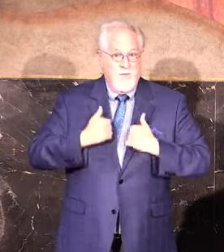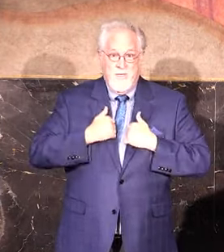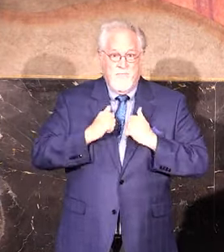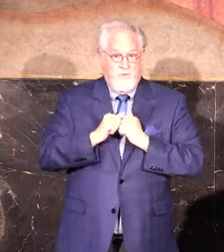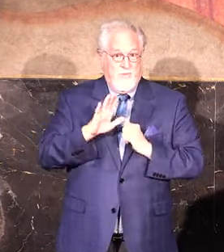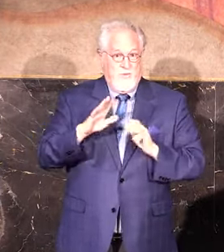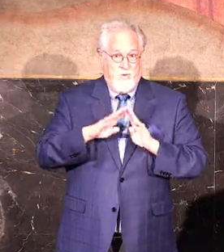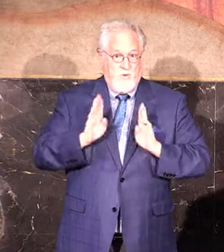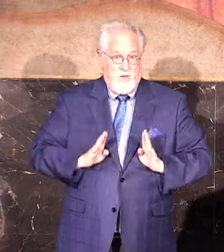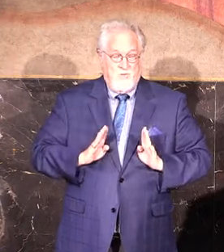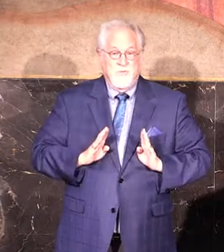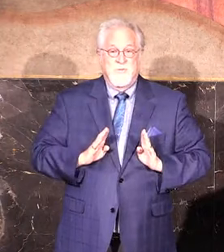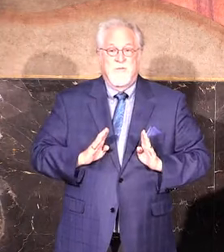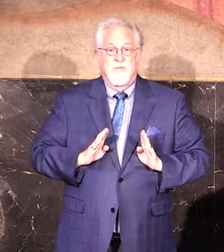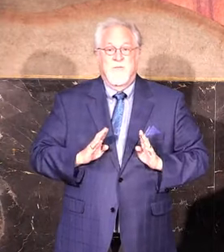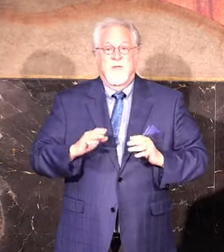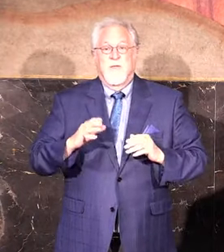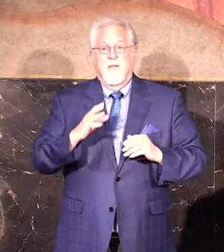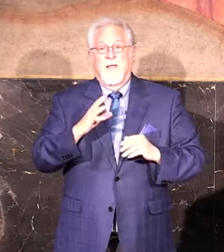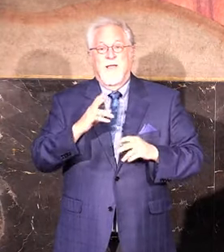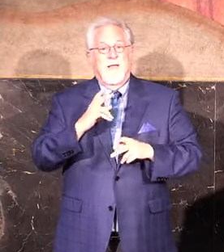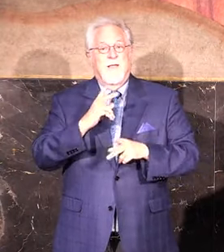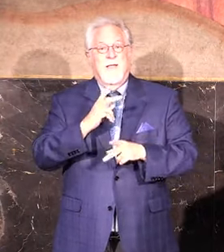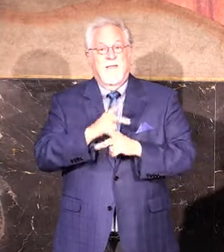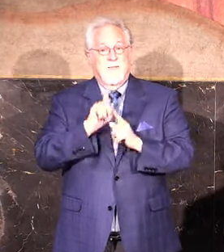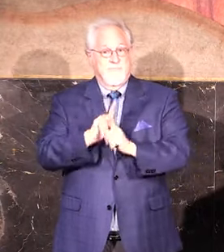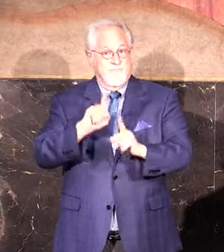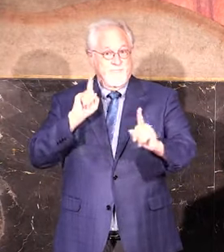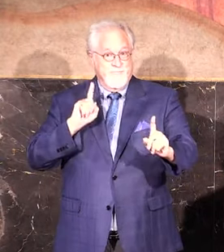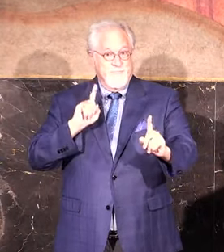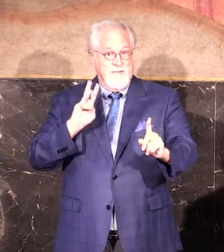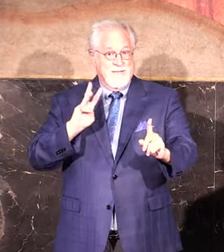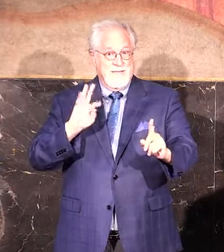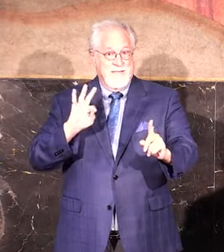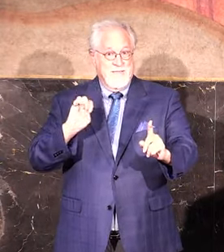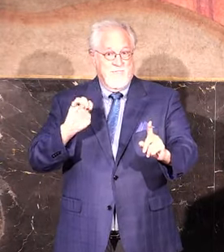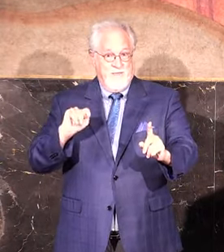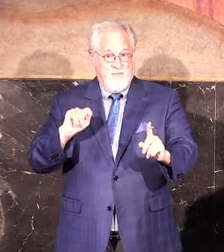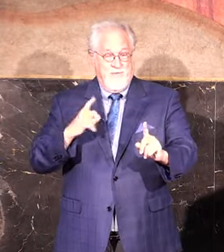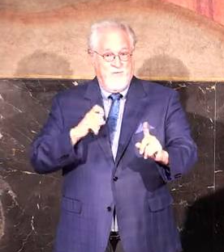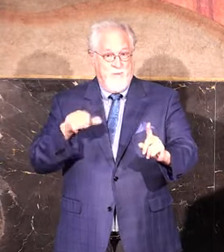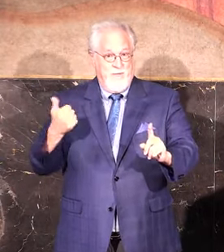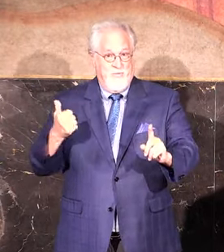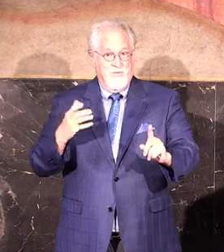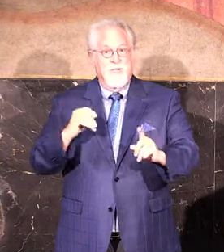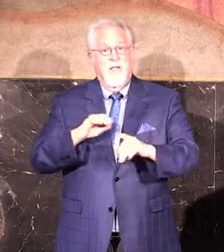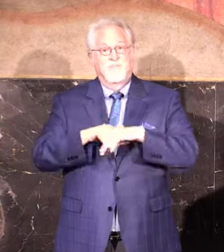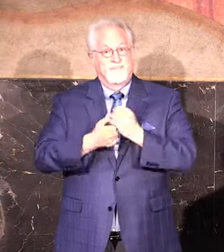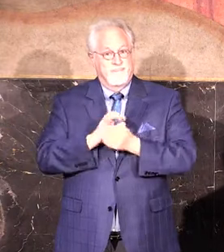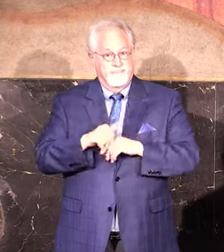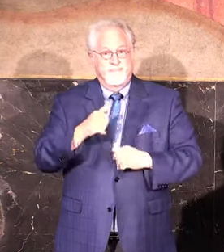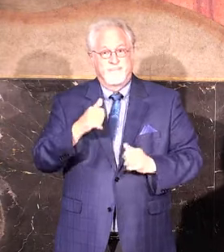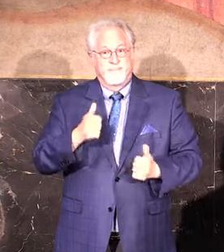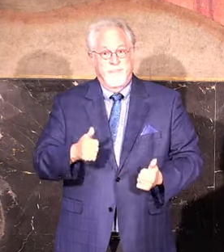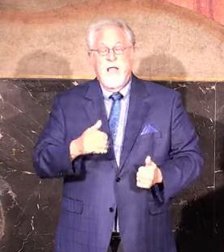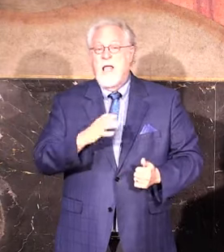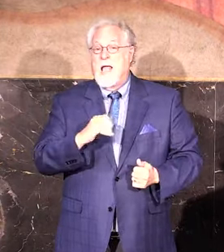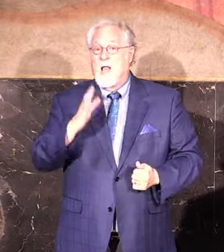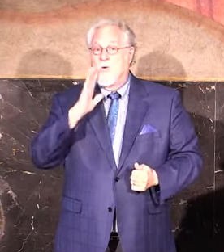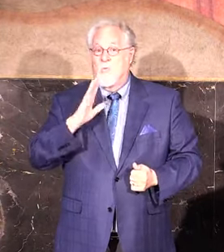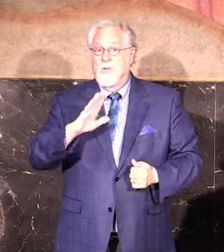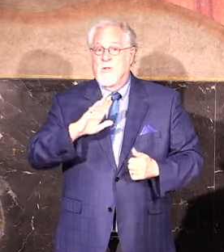immediate household with them. Keep your distance 6 feet away from others and practice good hygiene. And if we